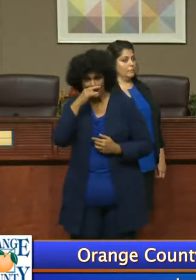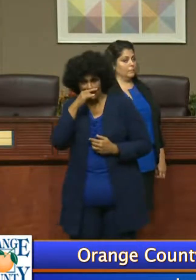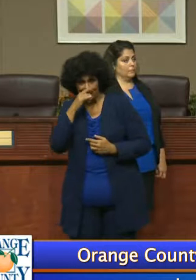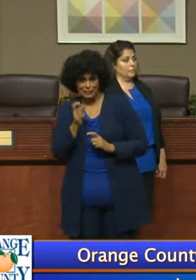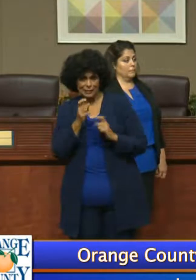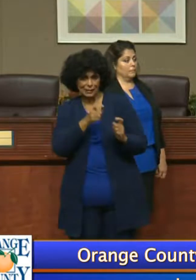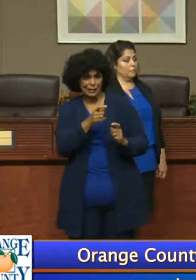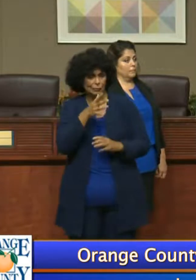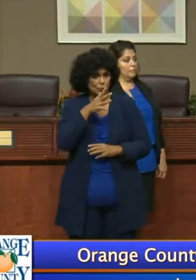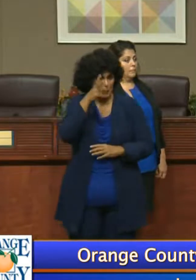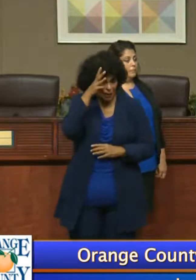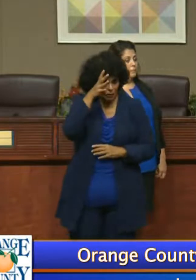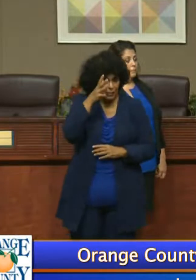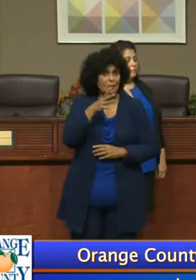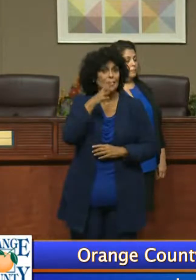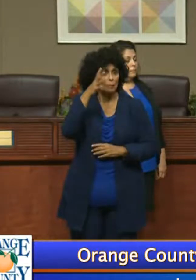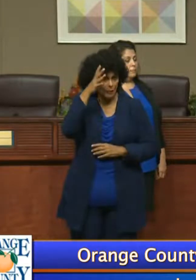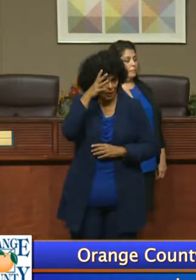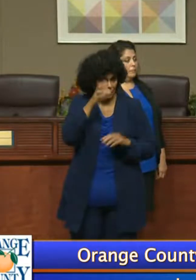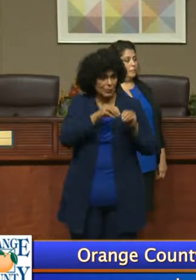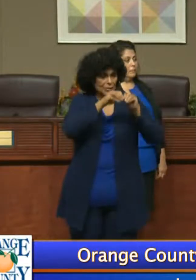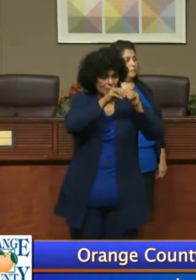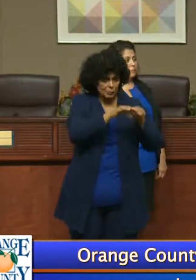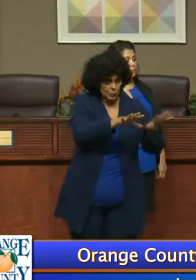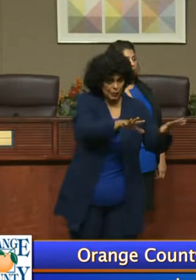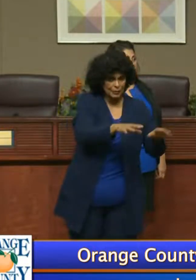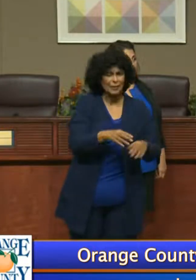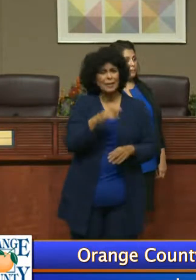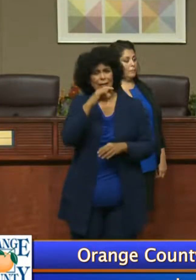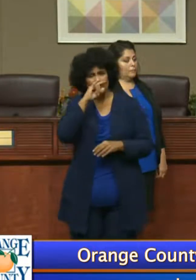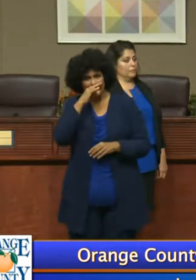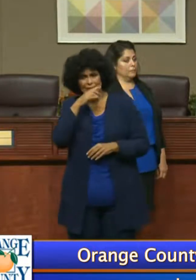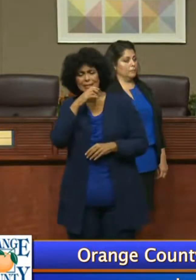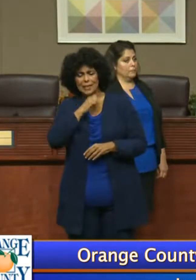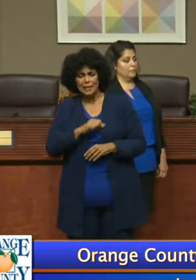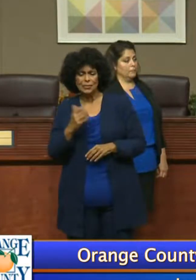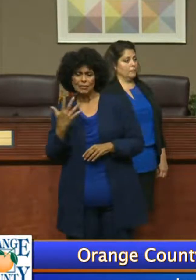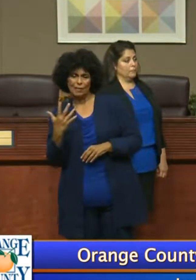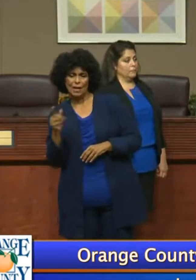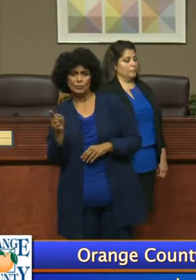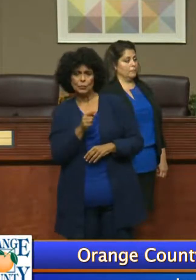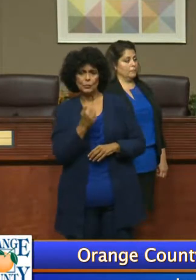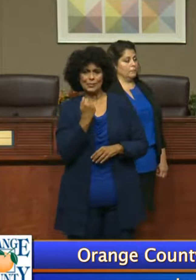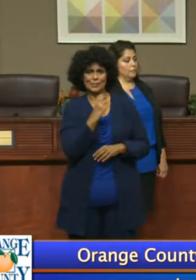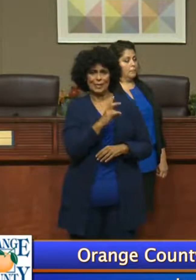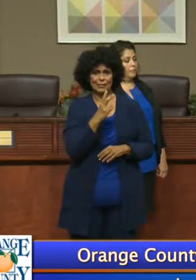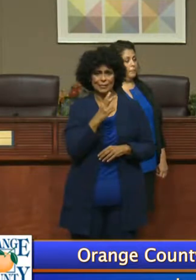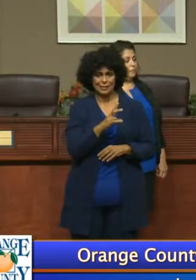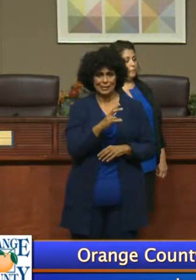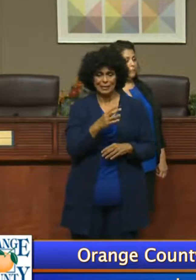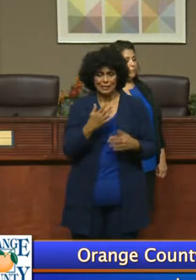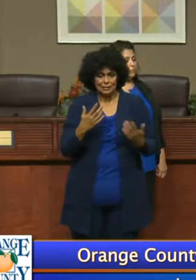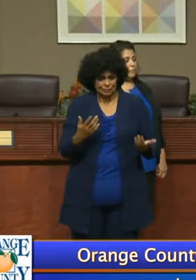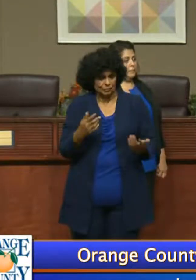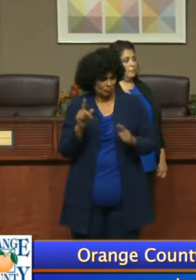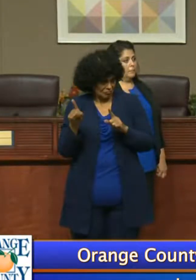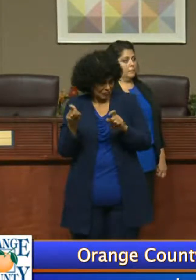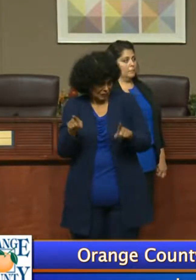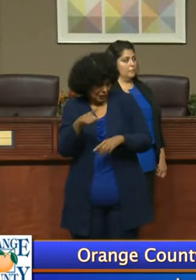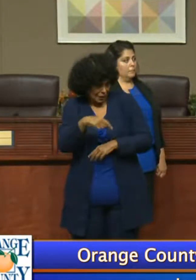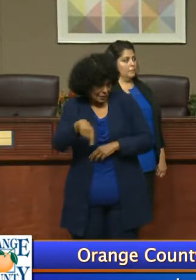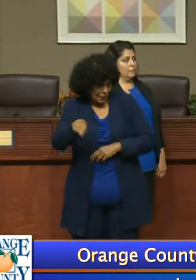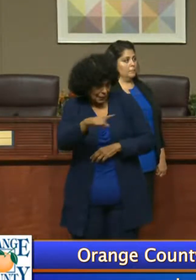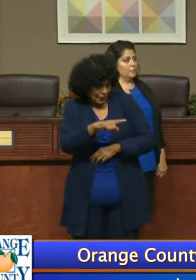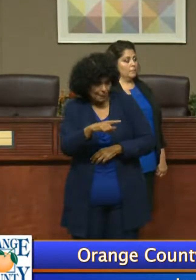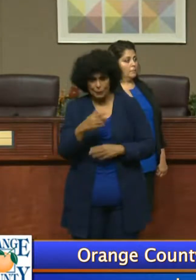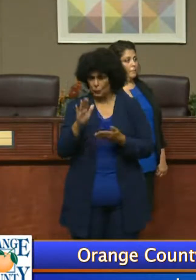spread it. Ideally, would like to know kids ages 5 to 17, since August is around the corner for back to school.